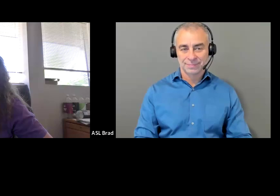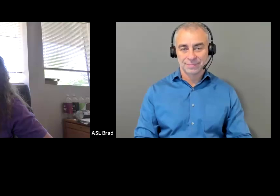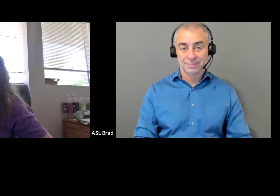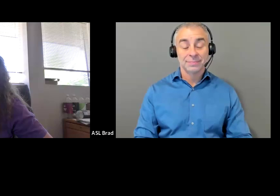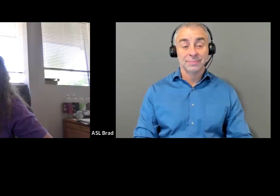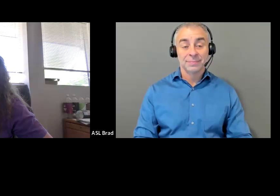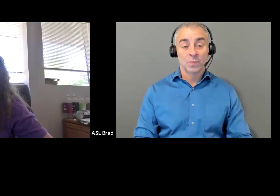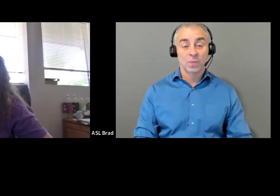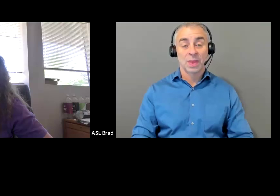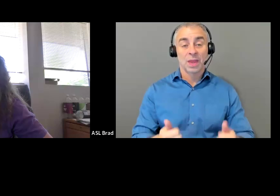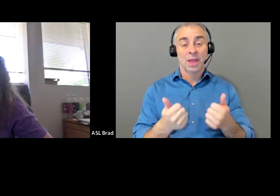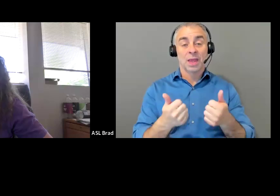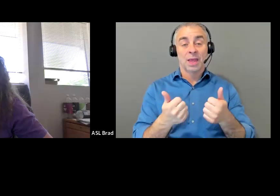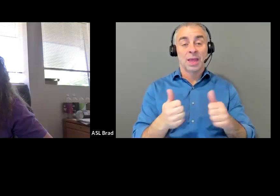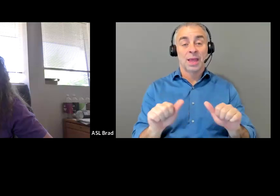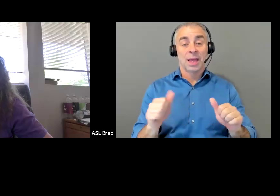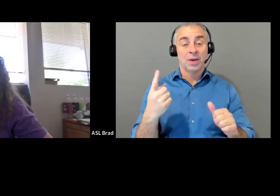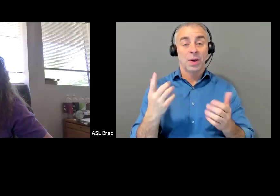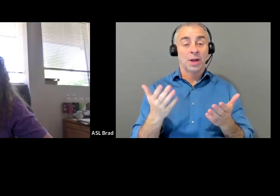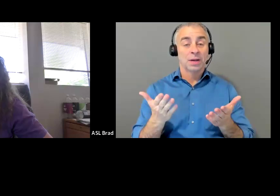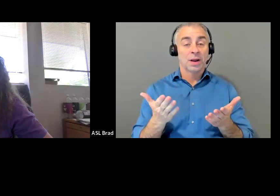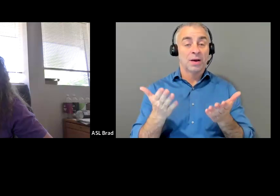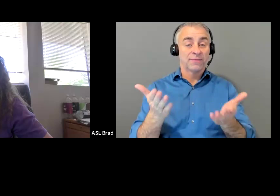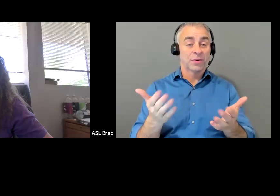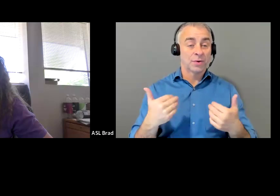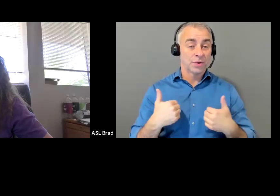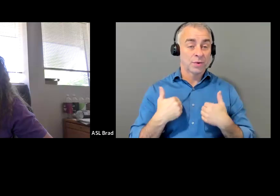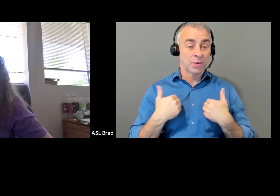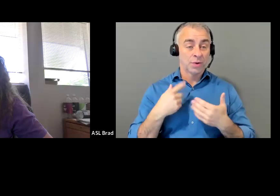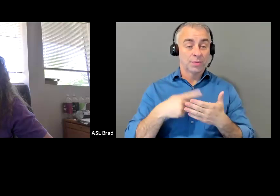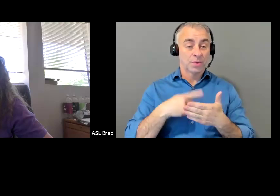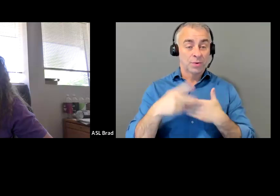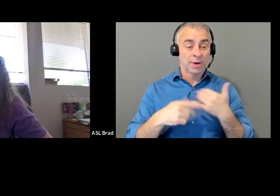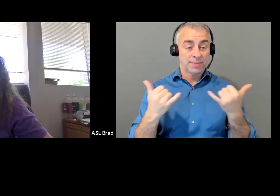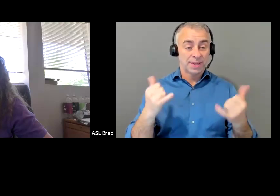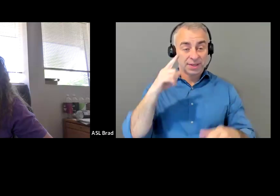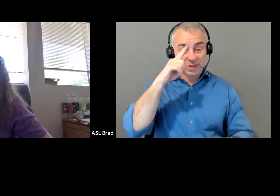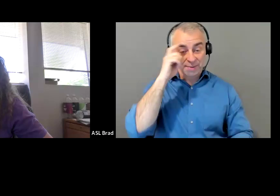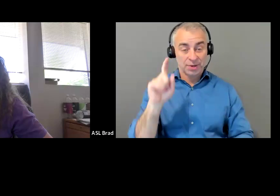Is anyone else offering any youth programs this summer?